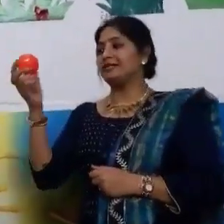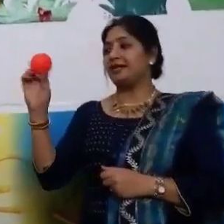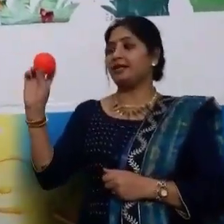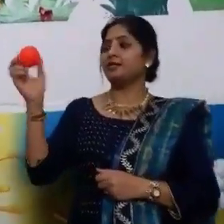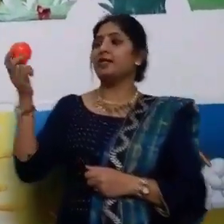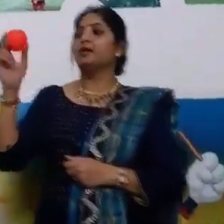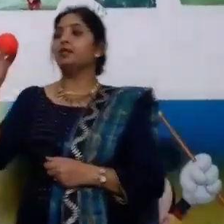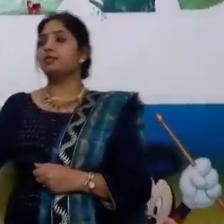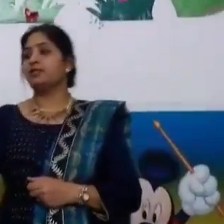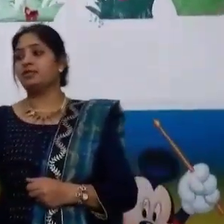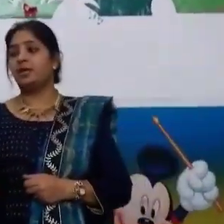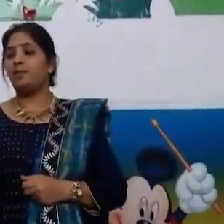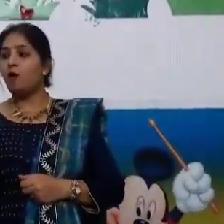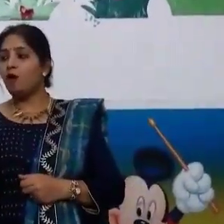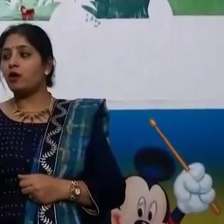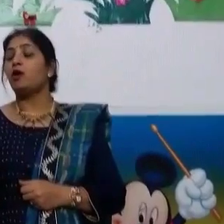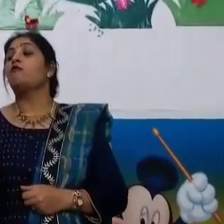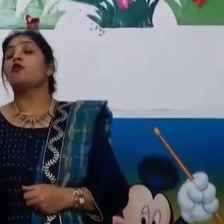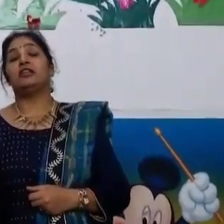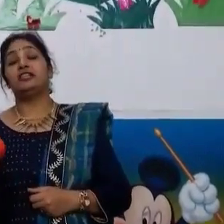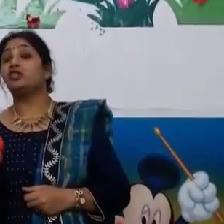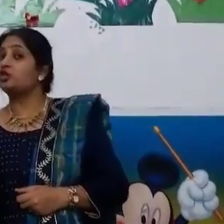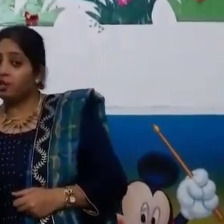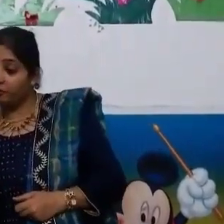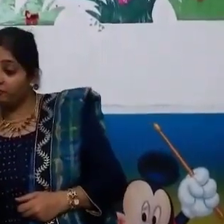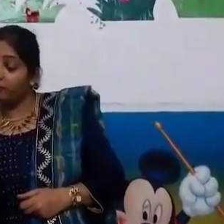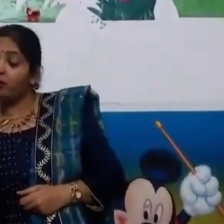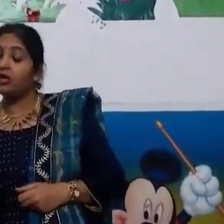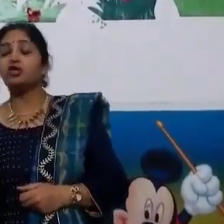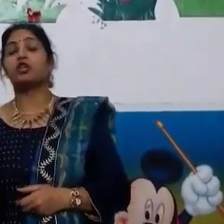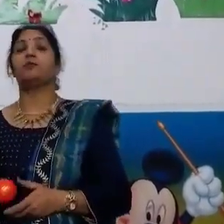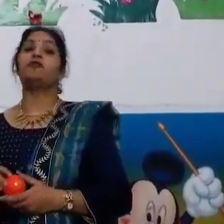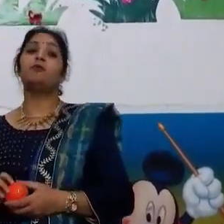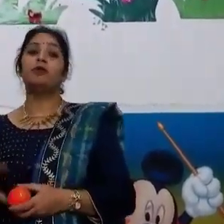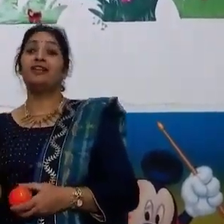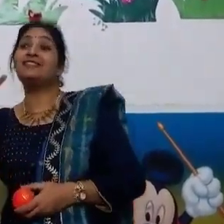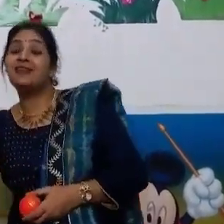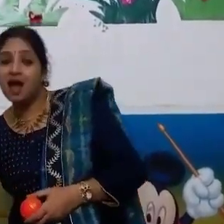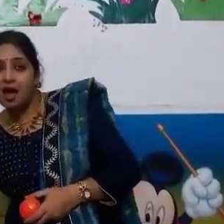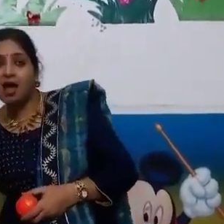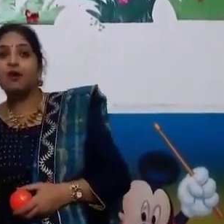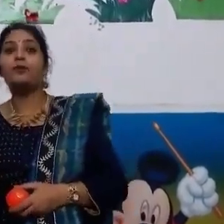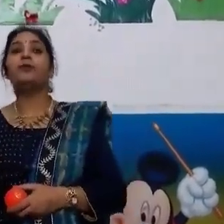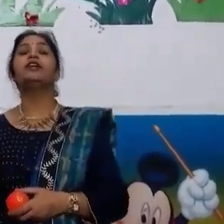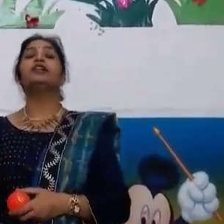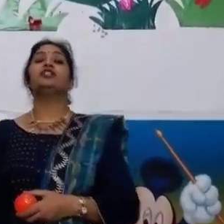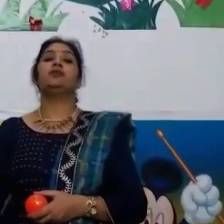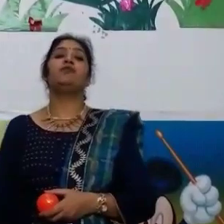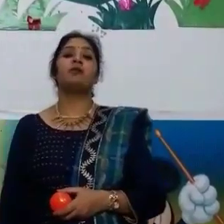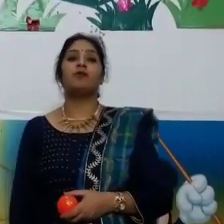this? This is a ball. What is the shape of the ball? Shape of the ball is round. Shape of the ball